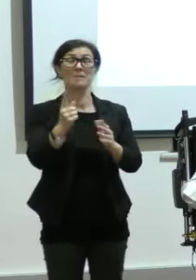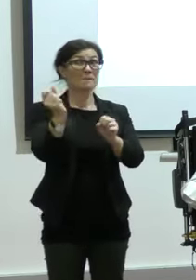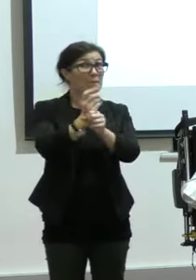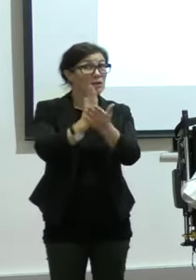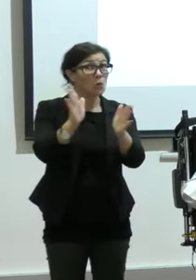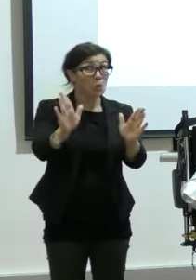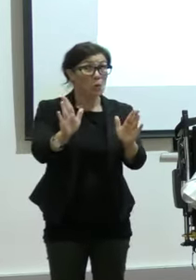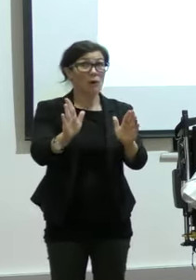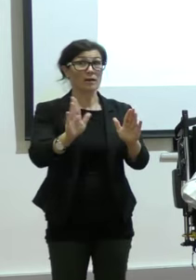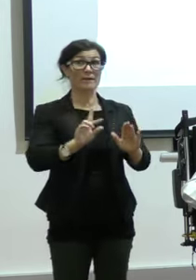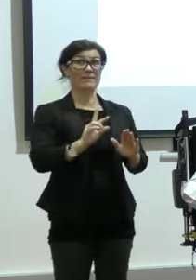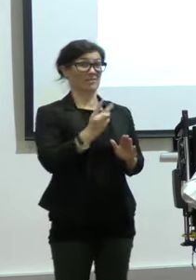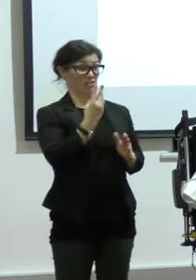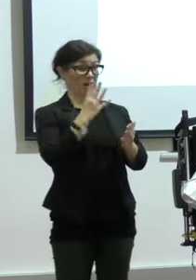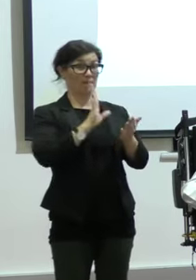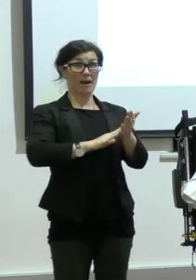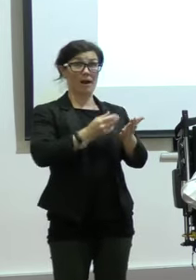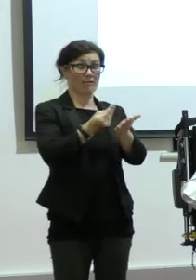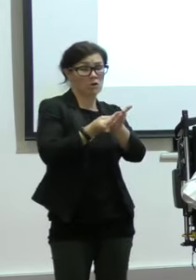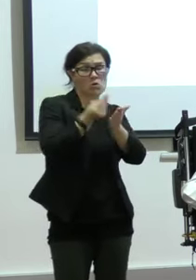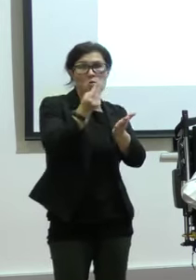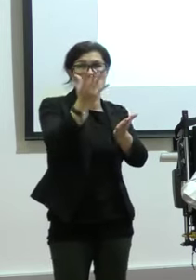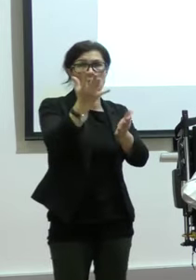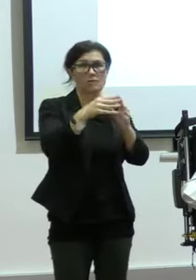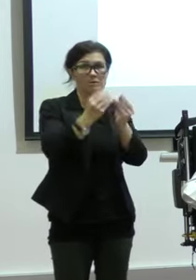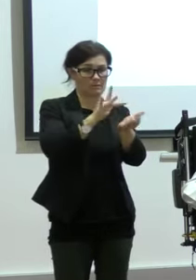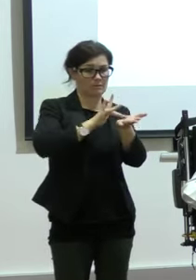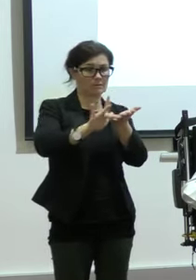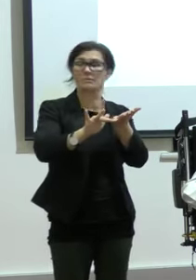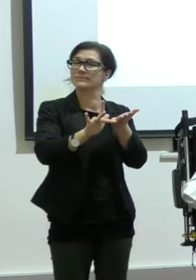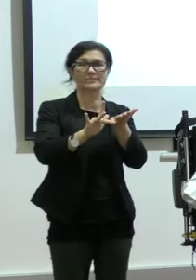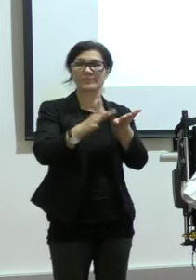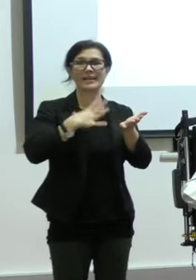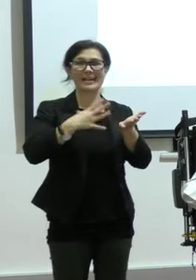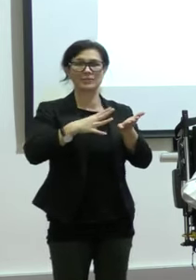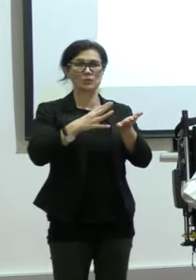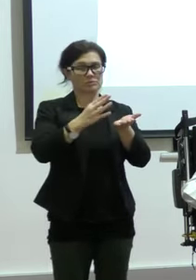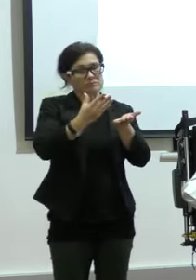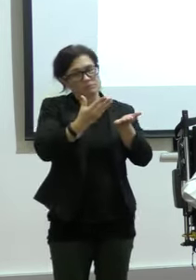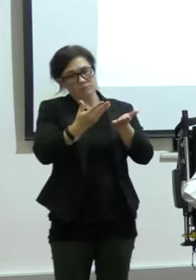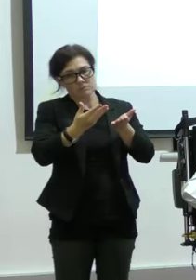all in the first 3 months. You have to make sure that you use